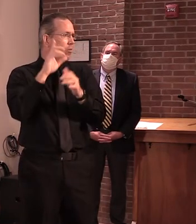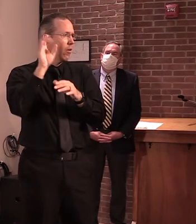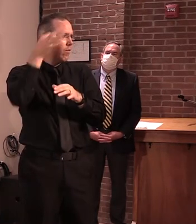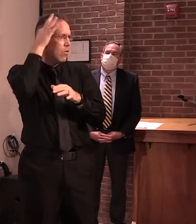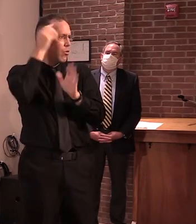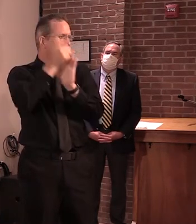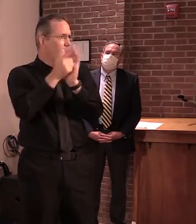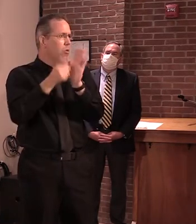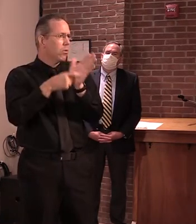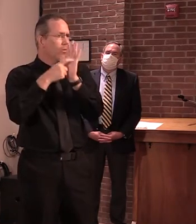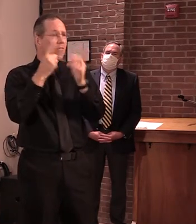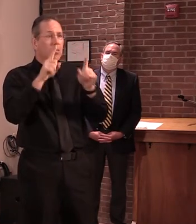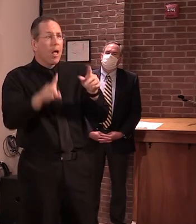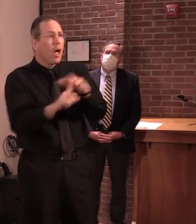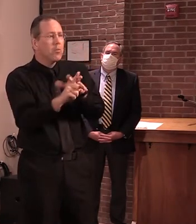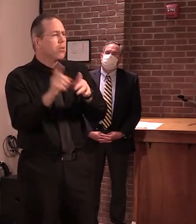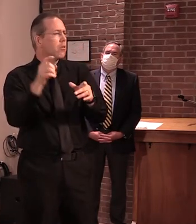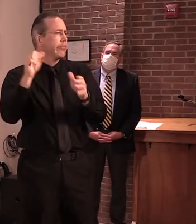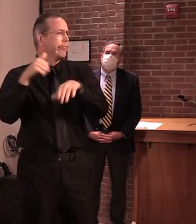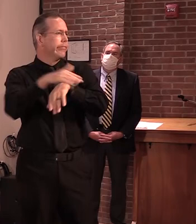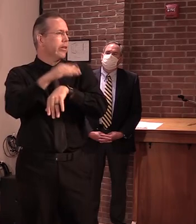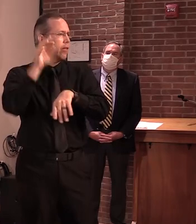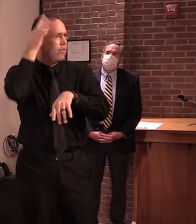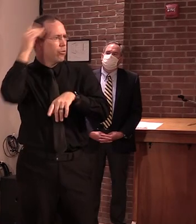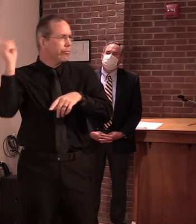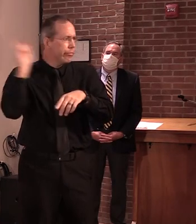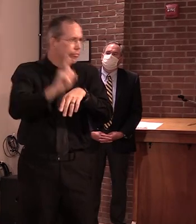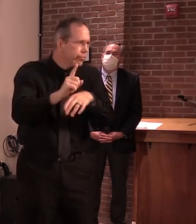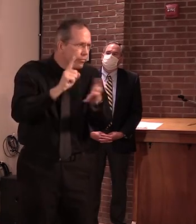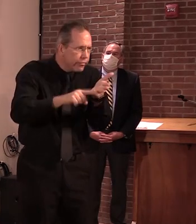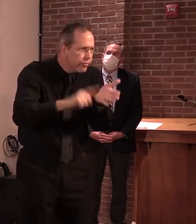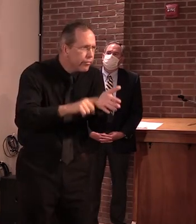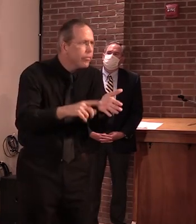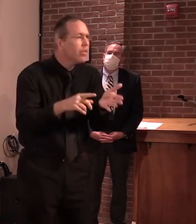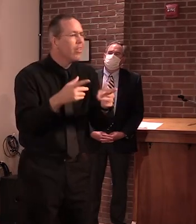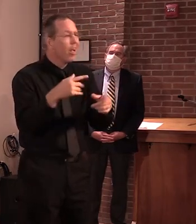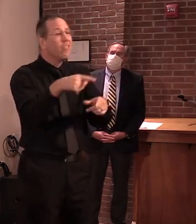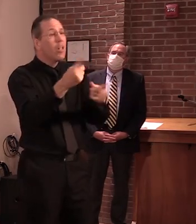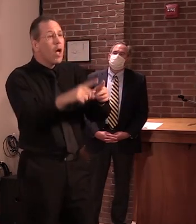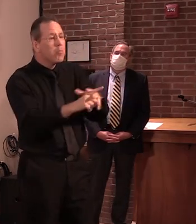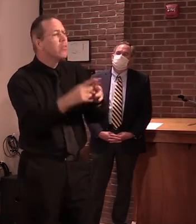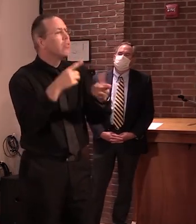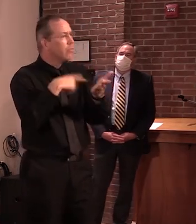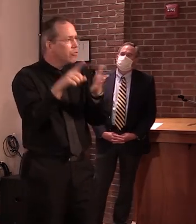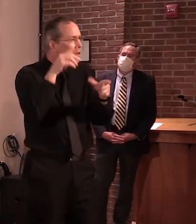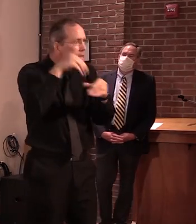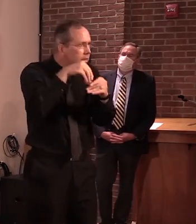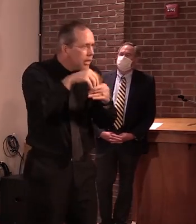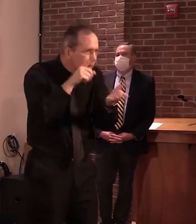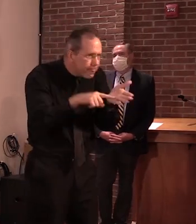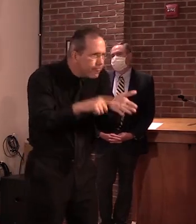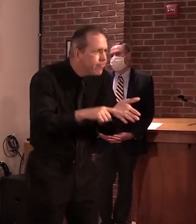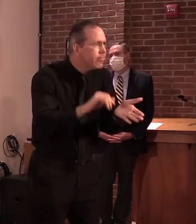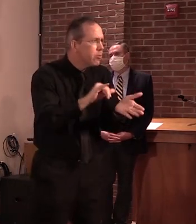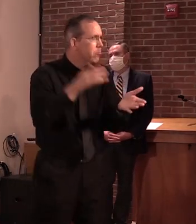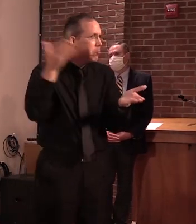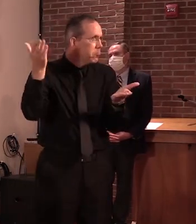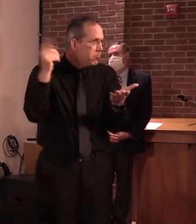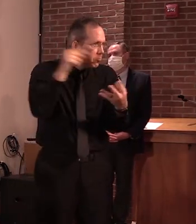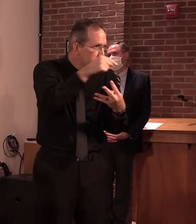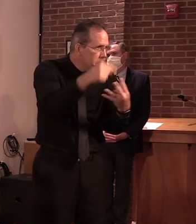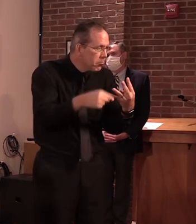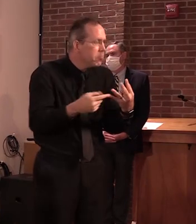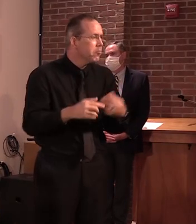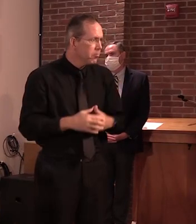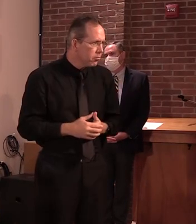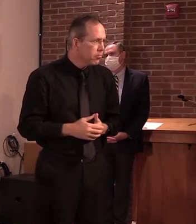well. But would you be okay with them rehire another company, rehiring the same people, is what I'm